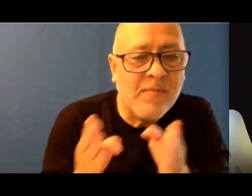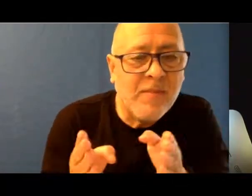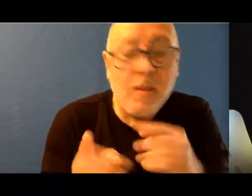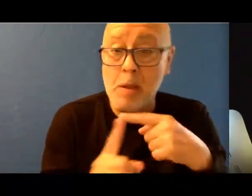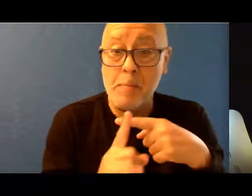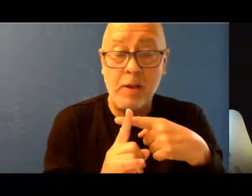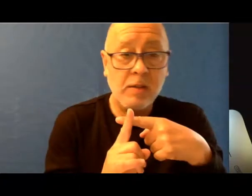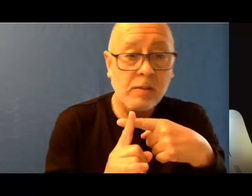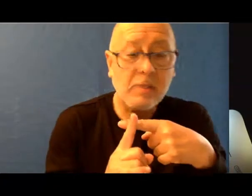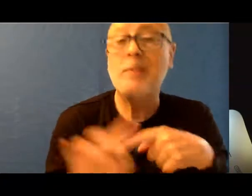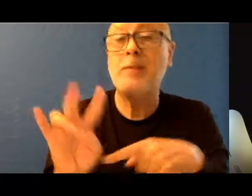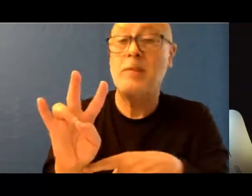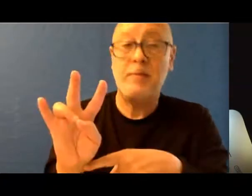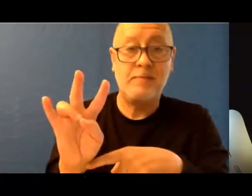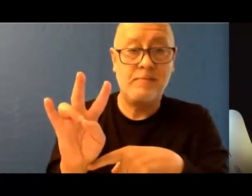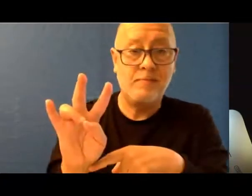plus 7.